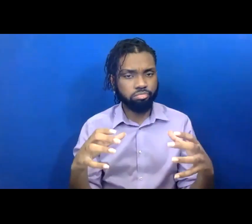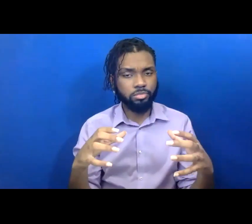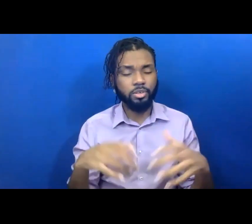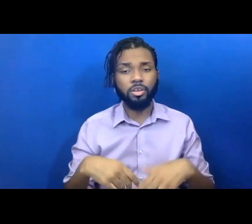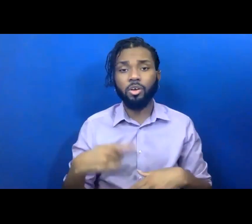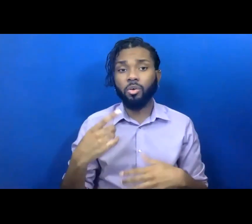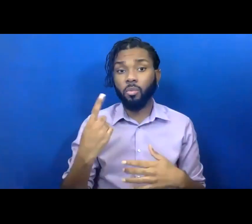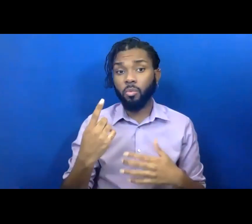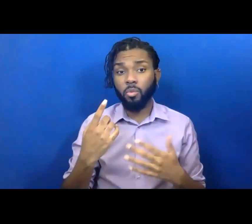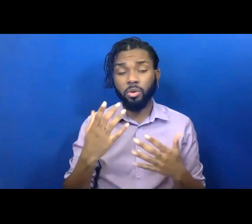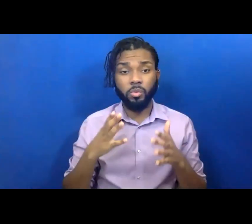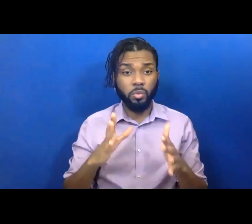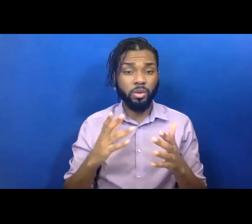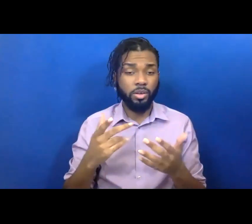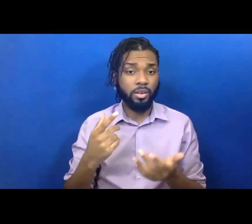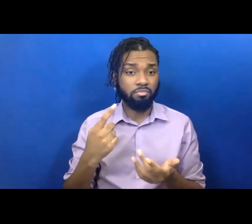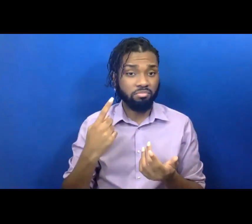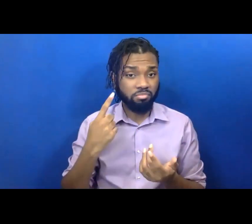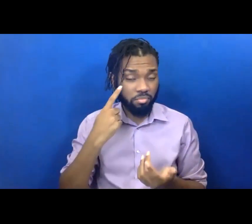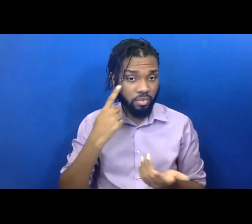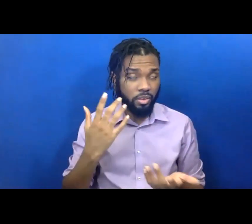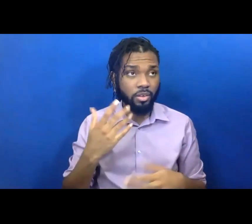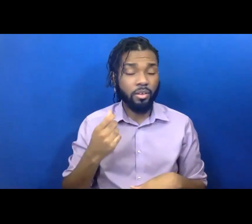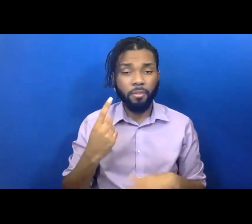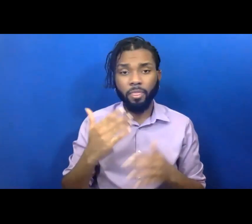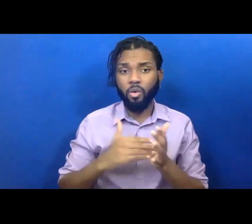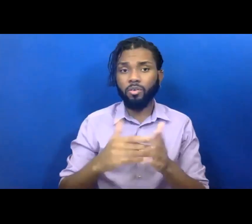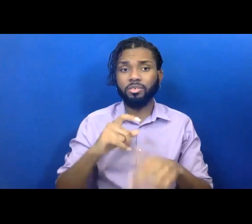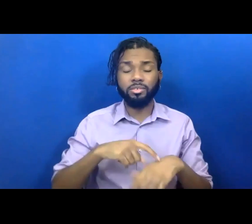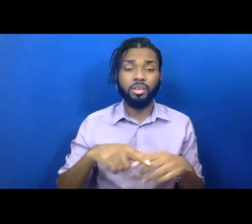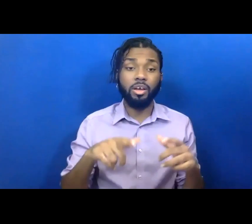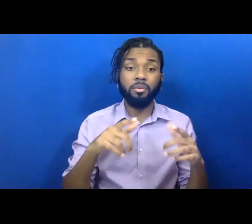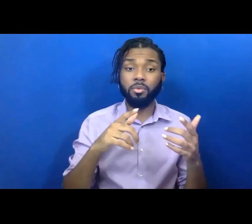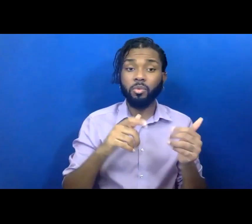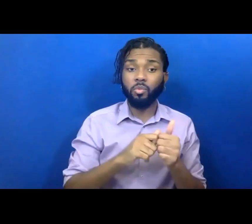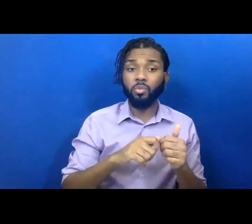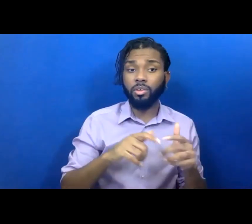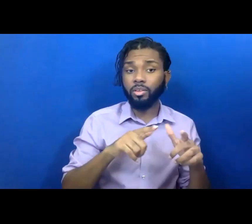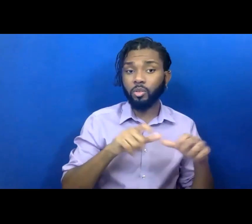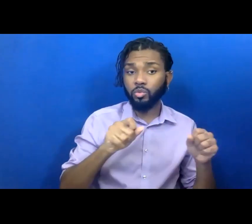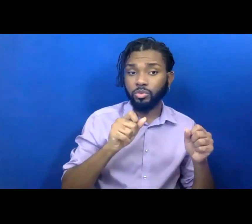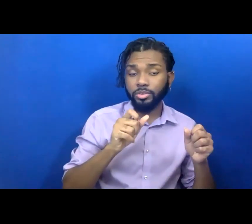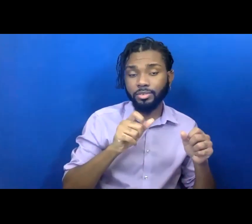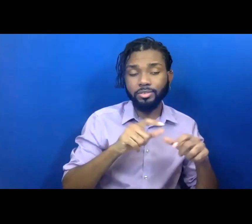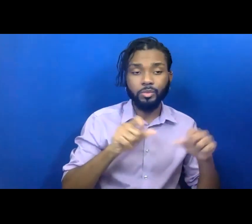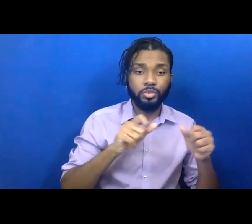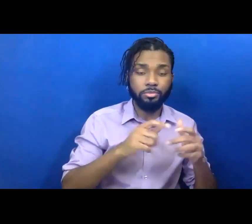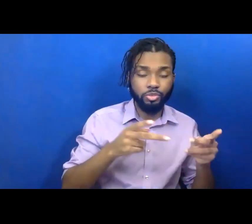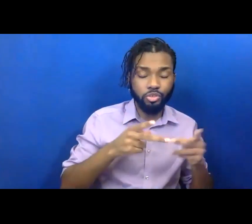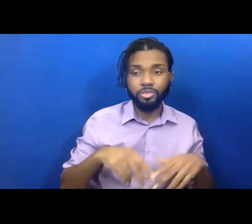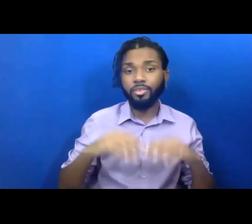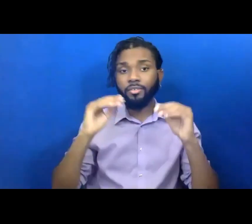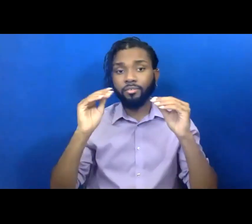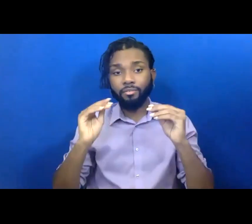respect to that is that so often linguistics positions, faculty positions, research positions are administered